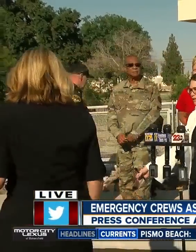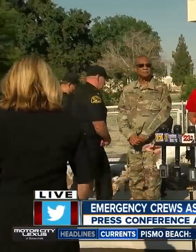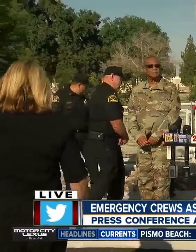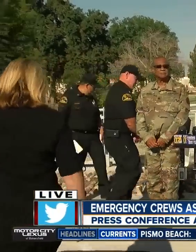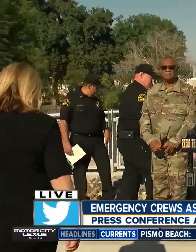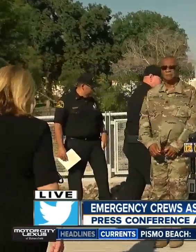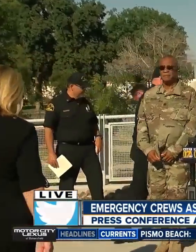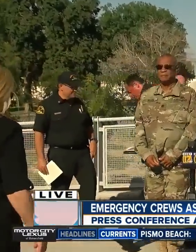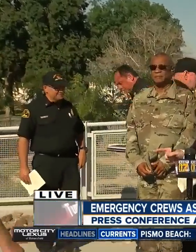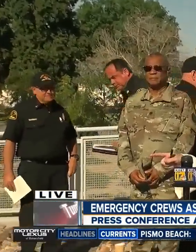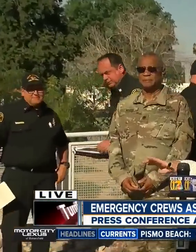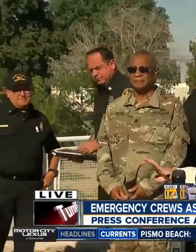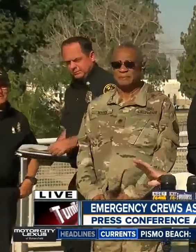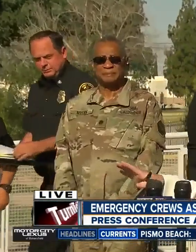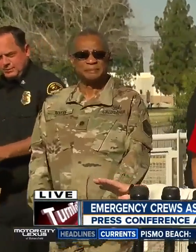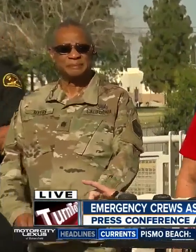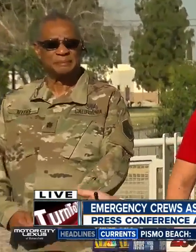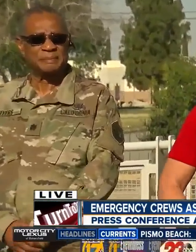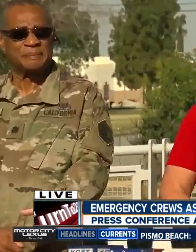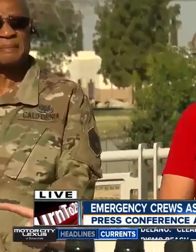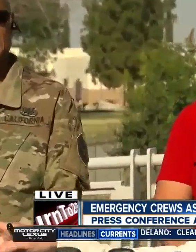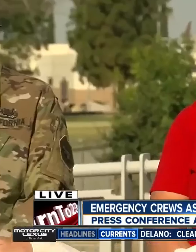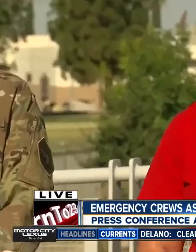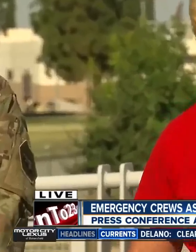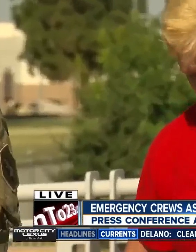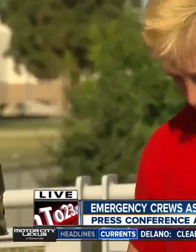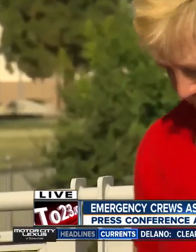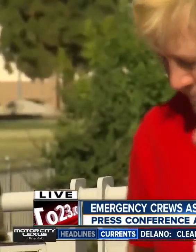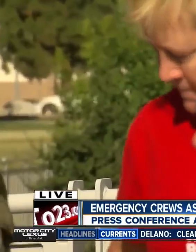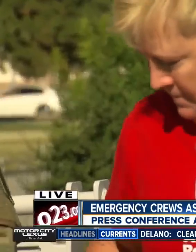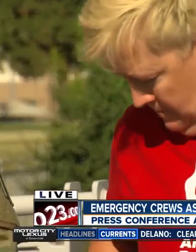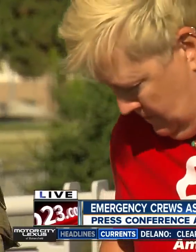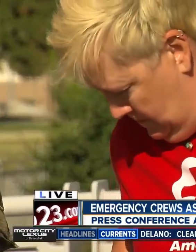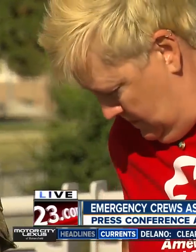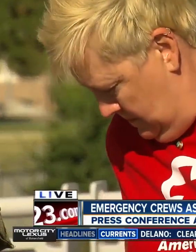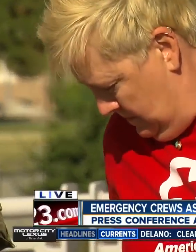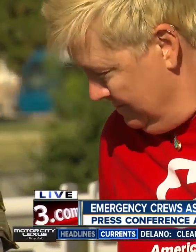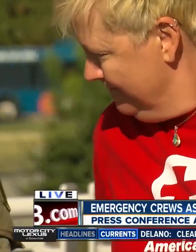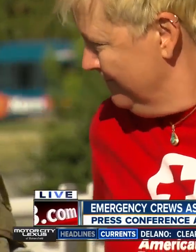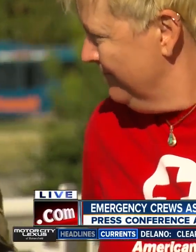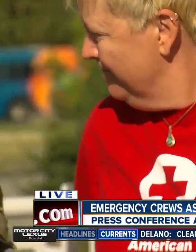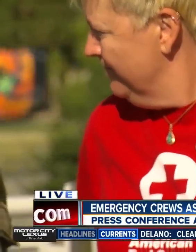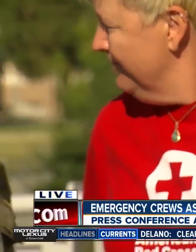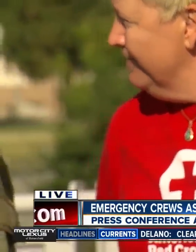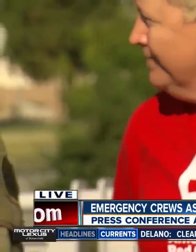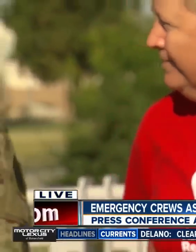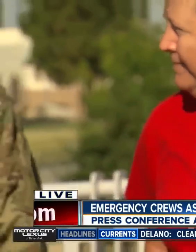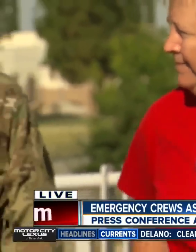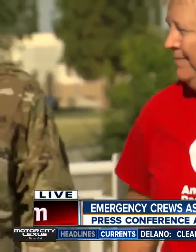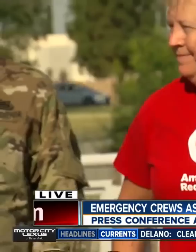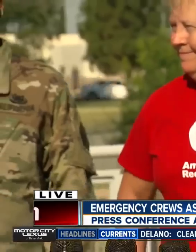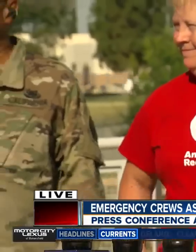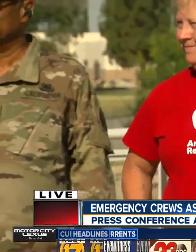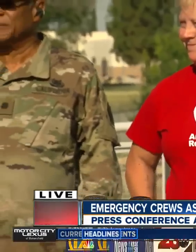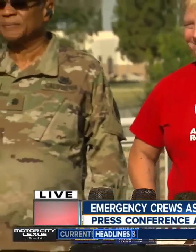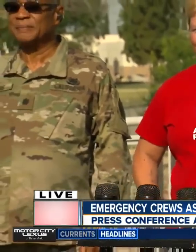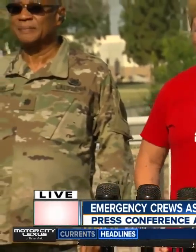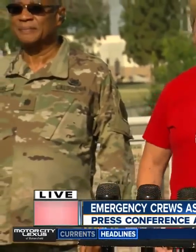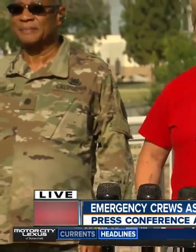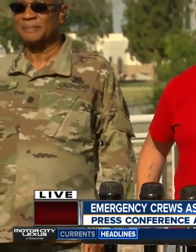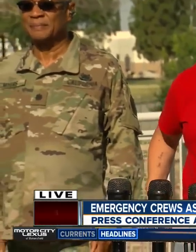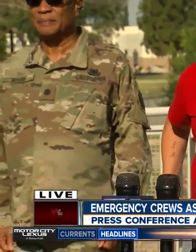structure right. Damage, as well as potentially some of those roadways that are impacted. And one of the things that you mentioned about the structure damage